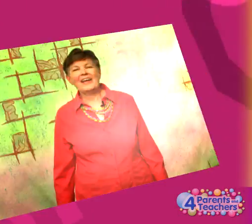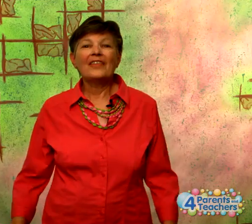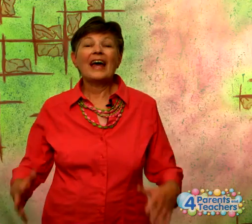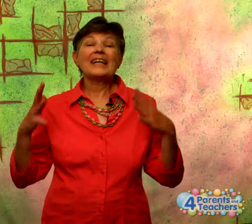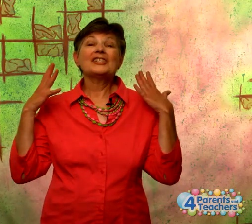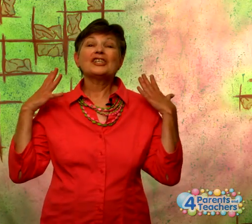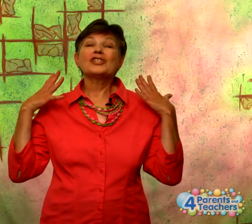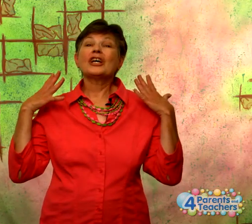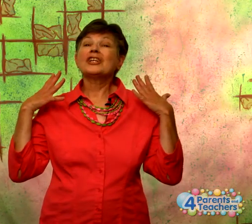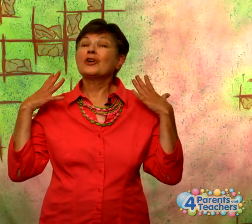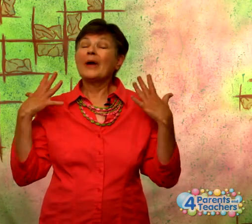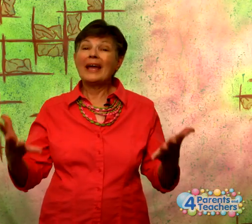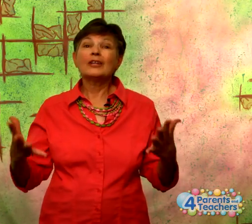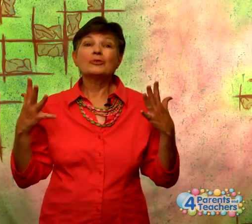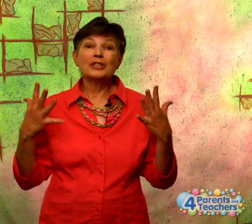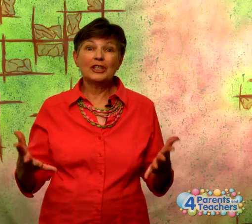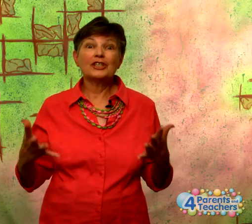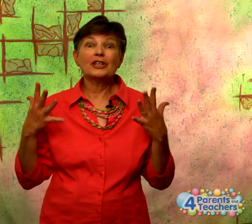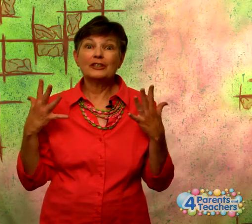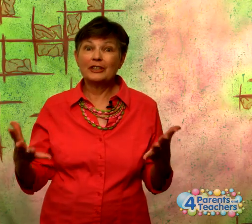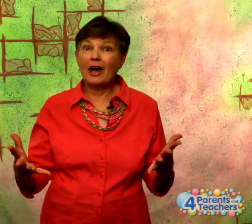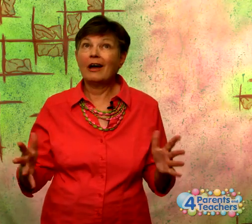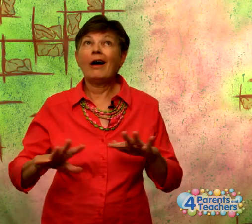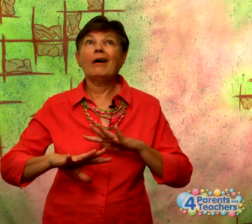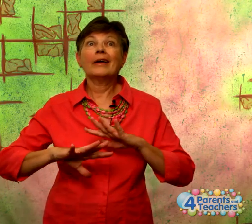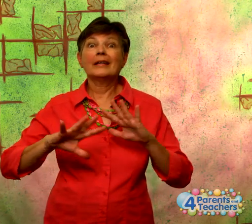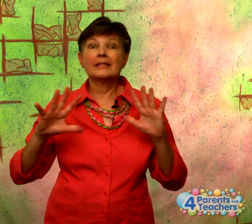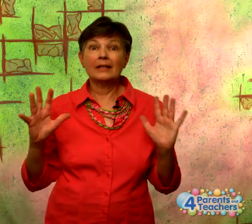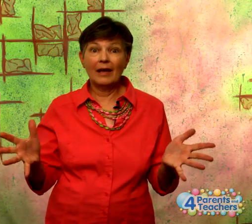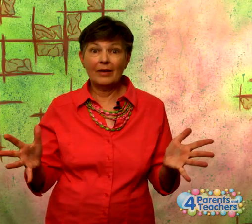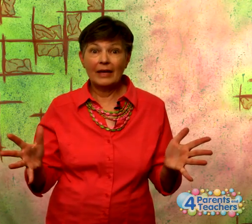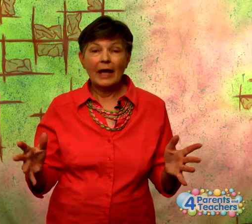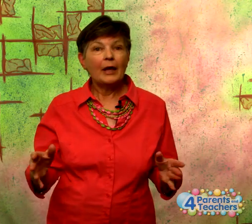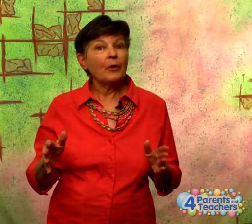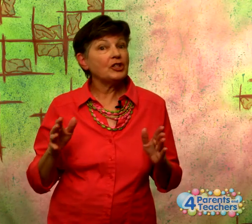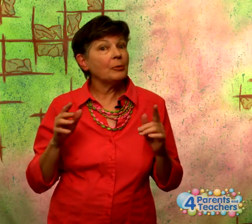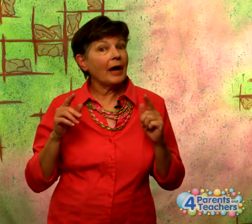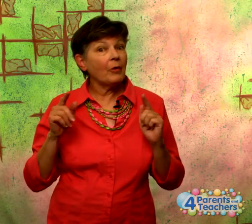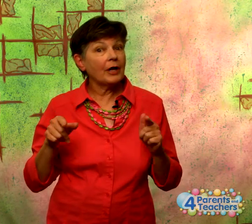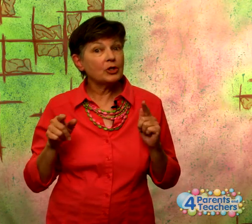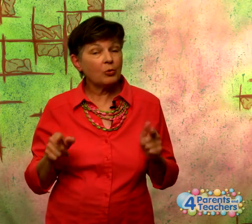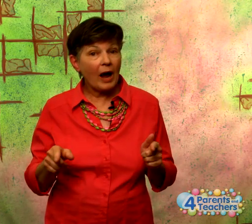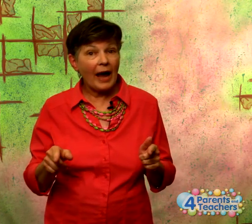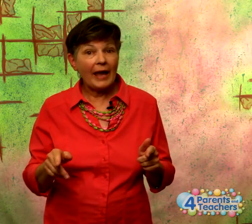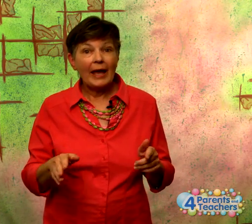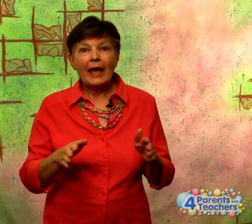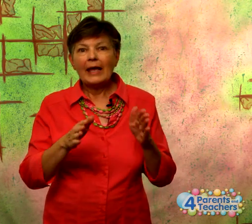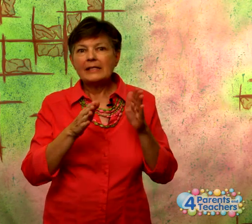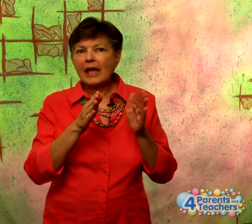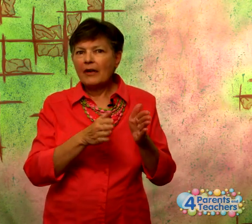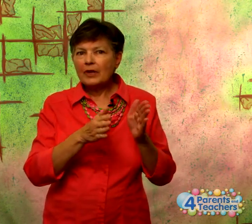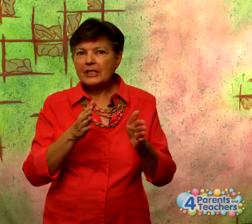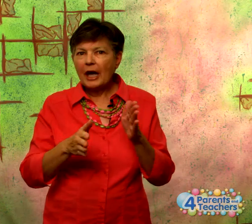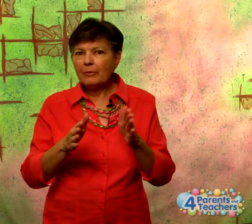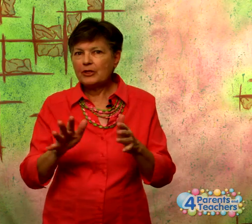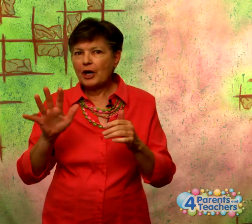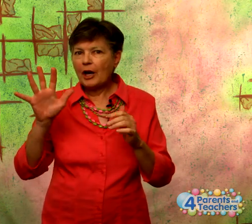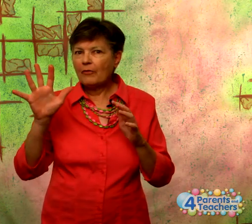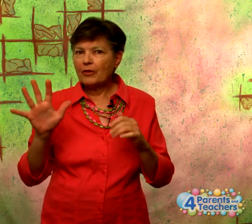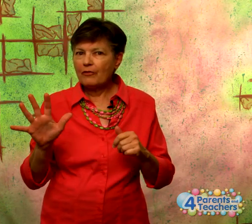That is just such a great traditional song. All kids love it. What you might want to try is every time you start off with